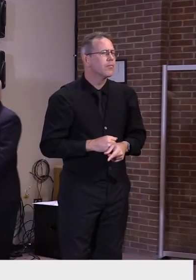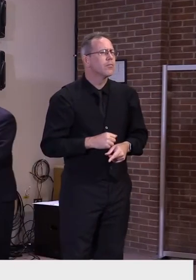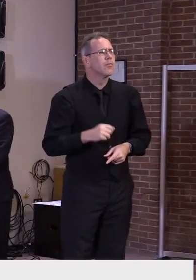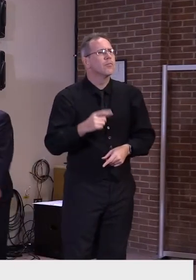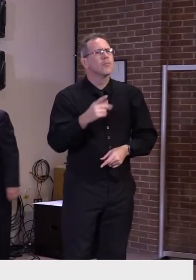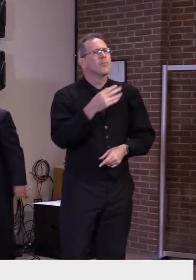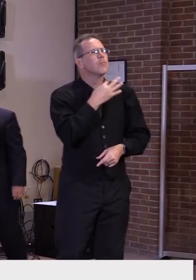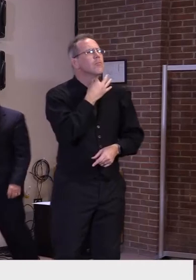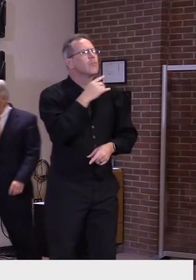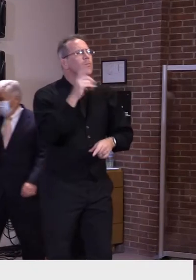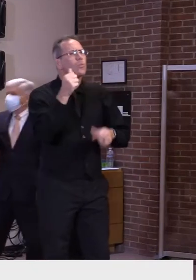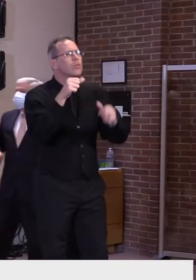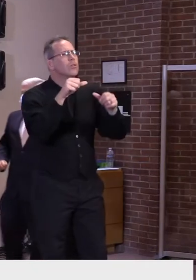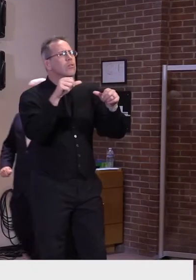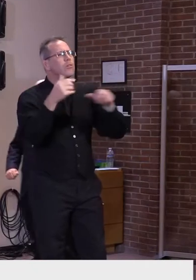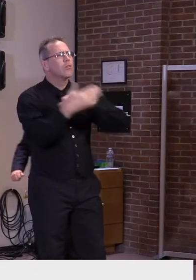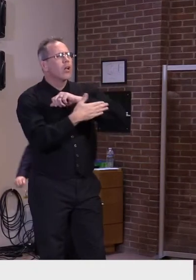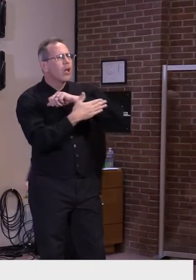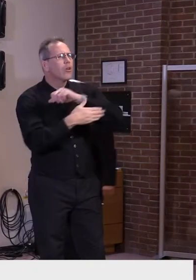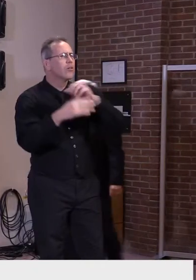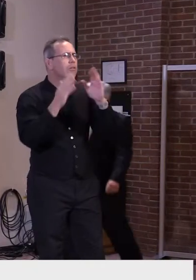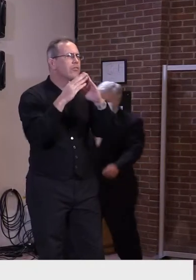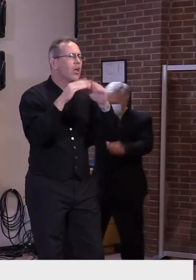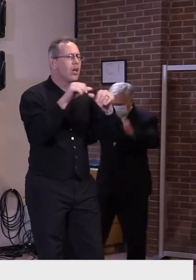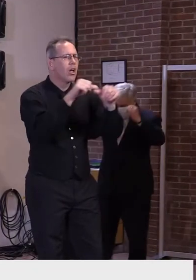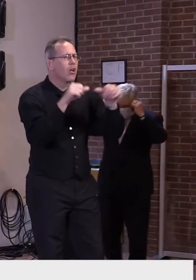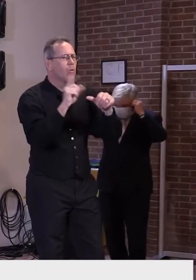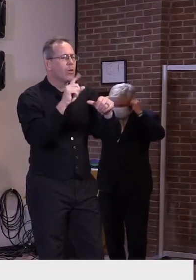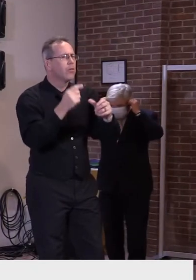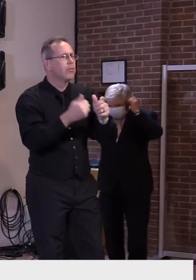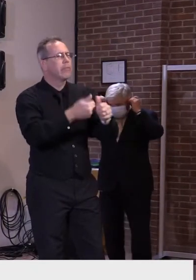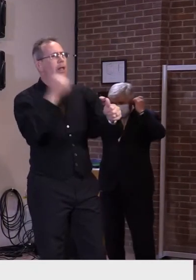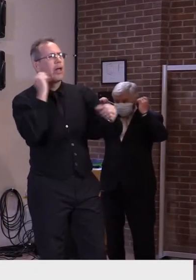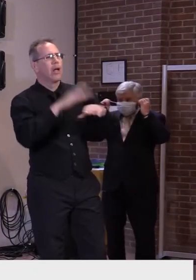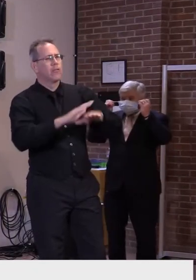Either Secretary Smith or Secretary French.